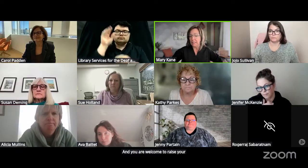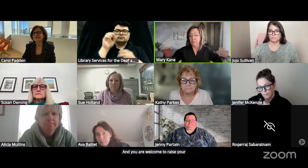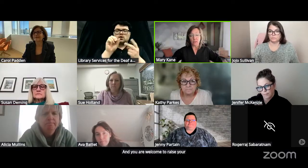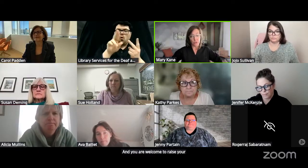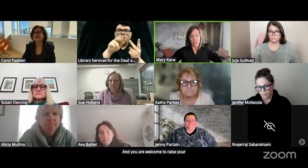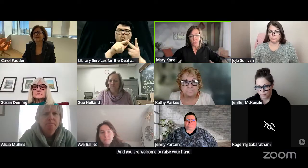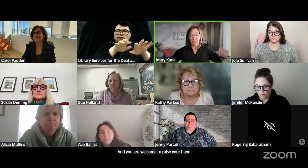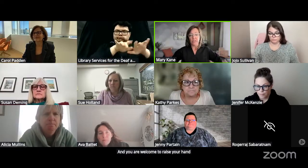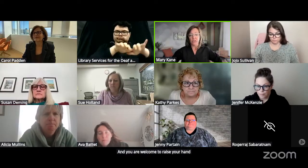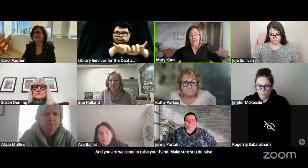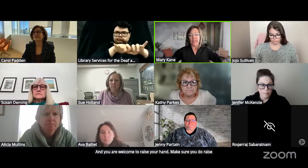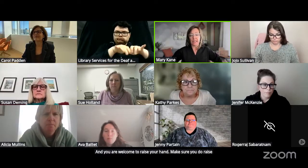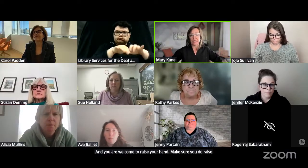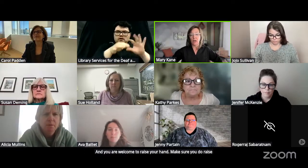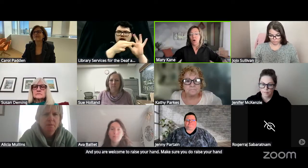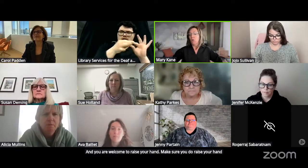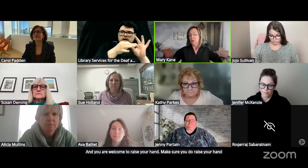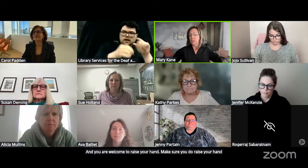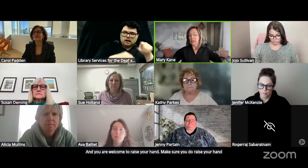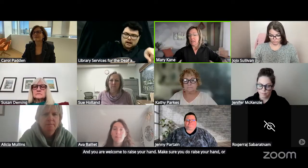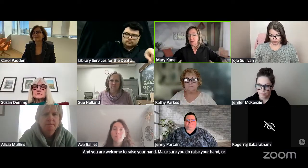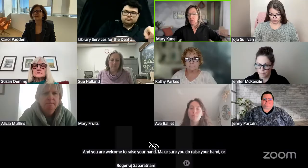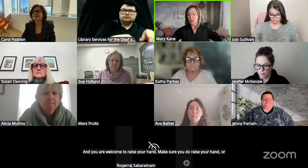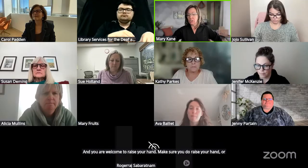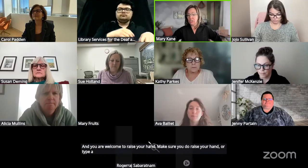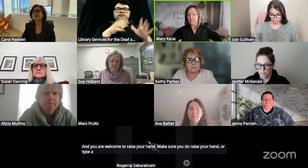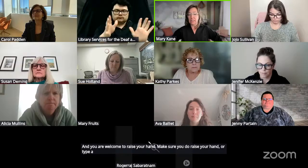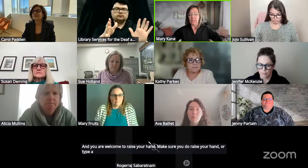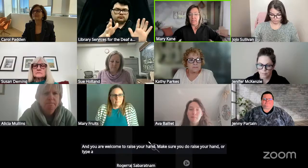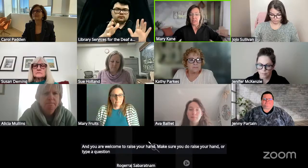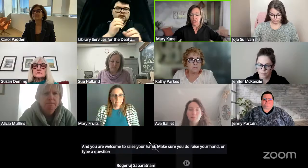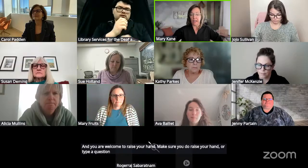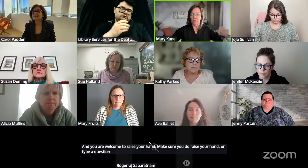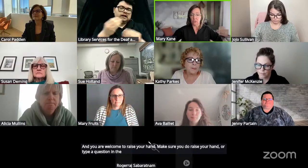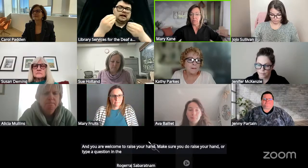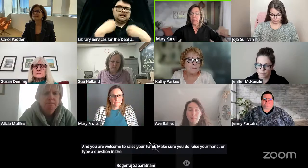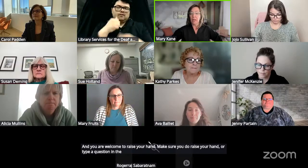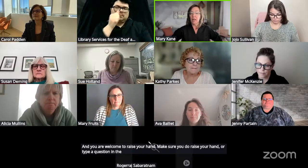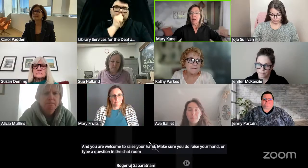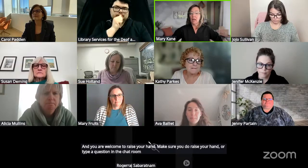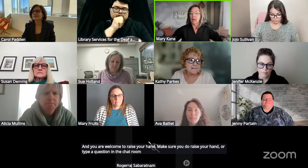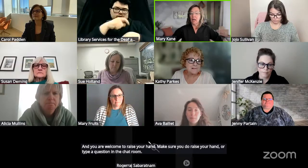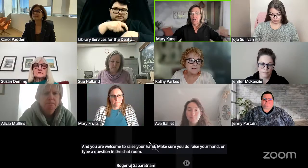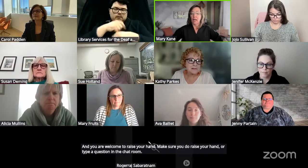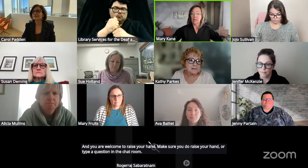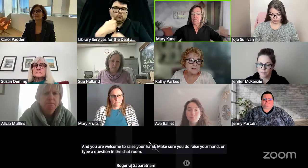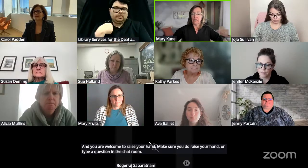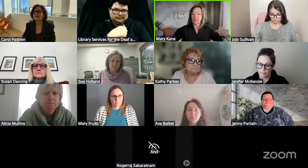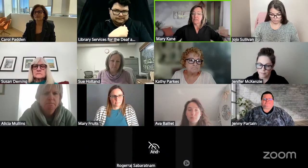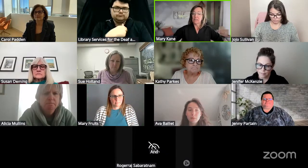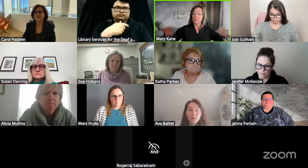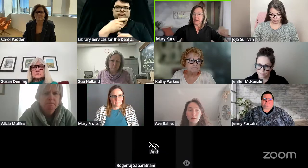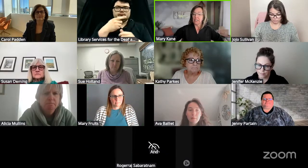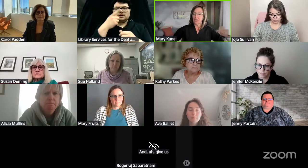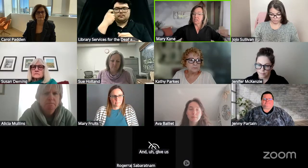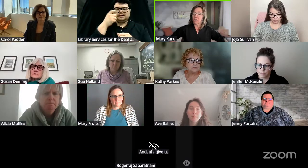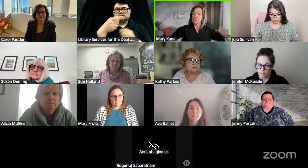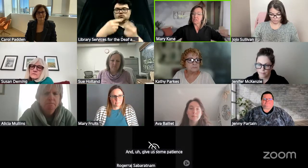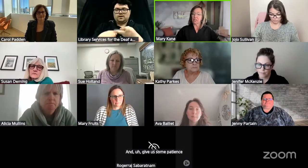Make sure you do raise your hand or type a question in the chat room. And give us some patience. Give us